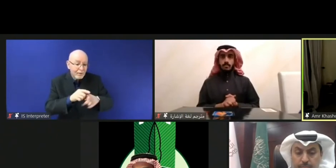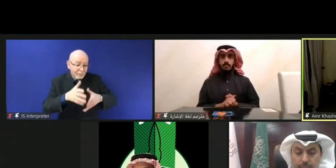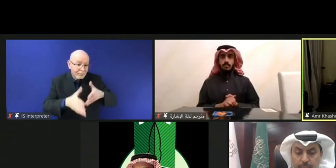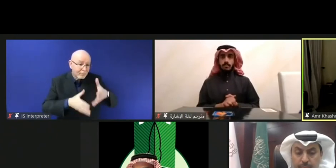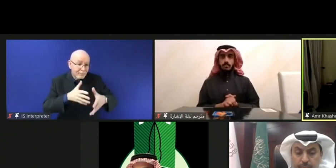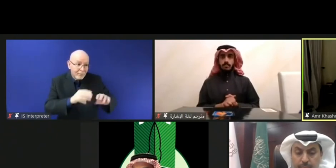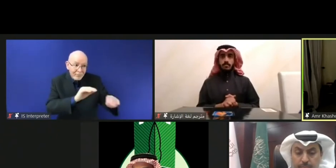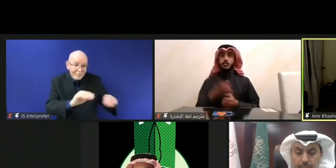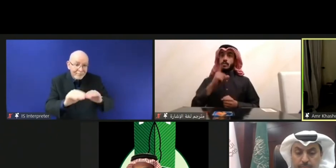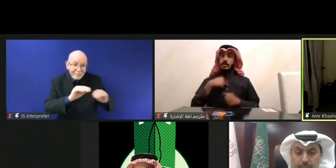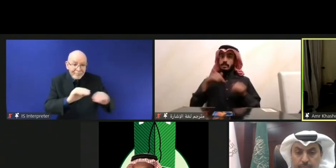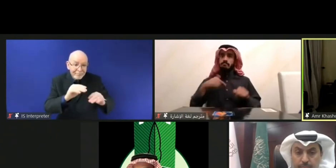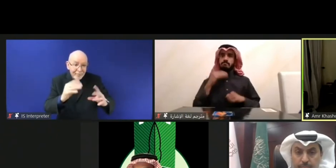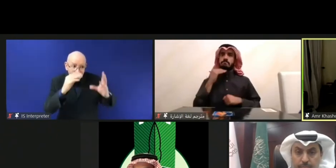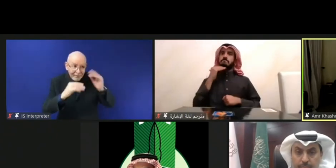partners